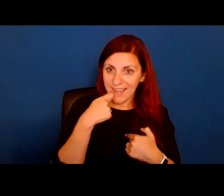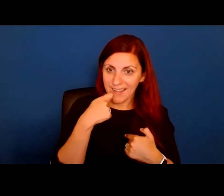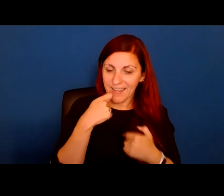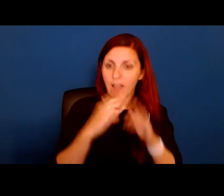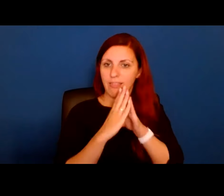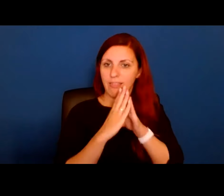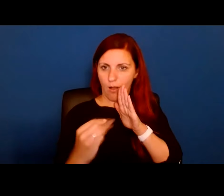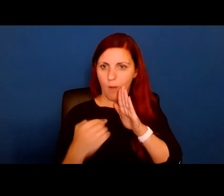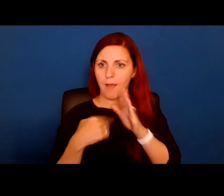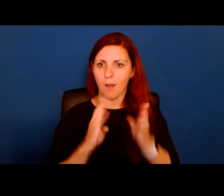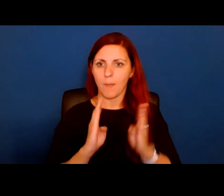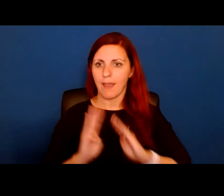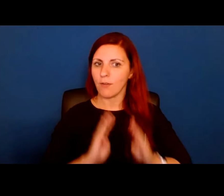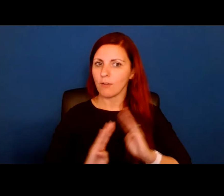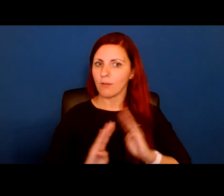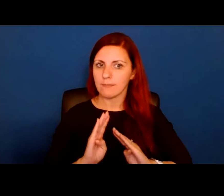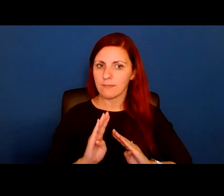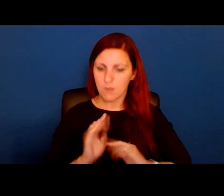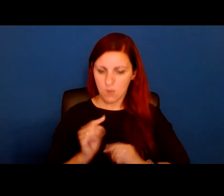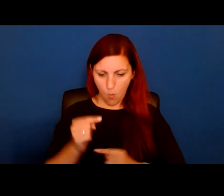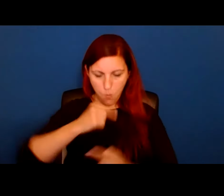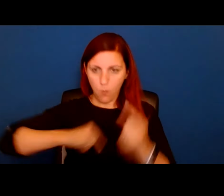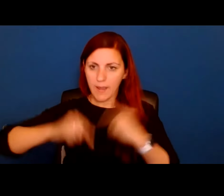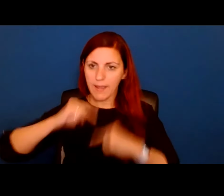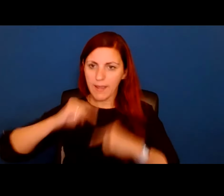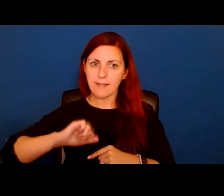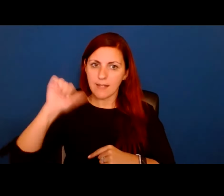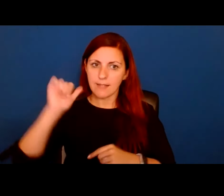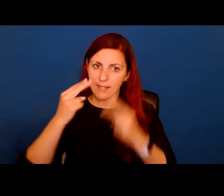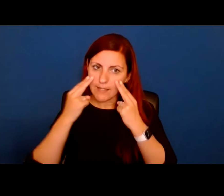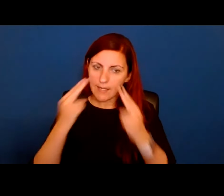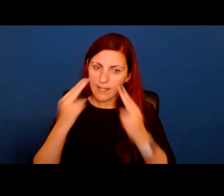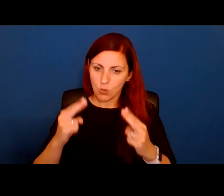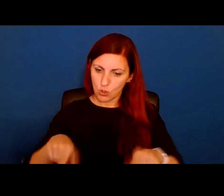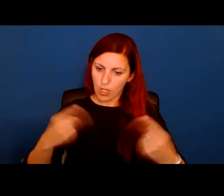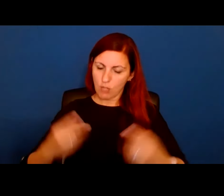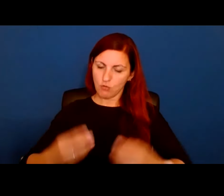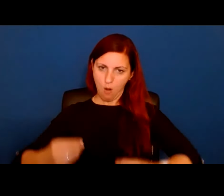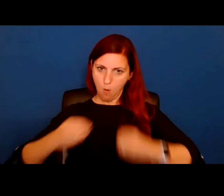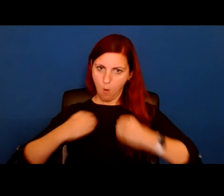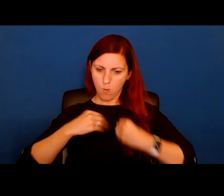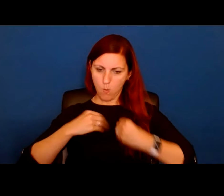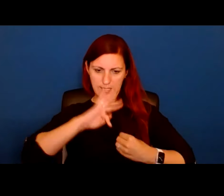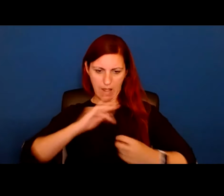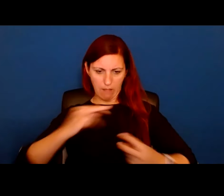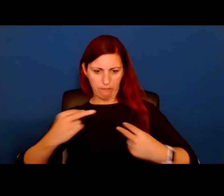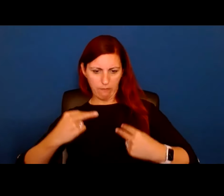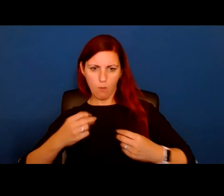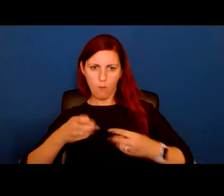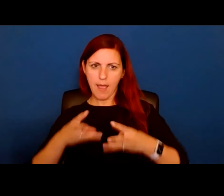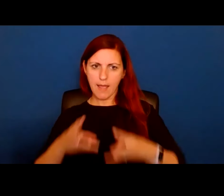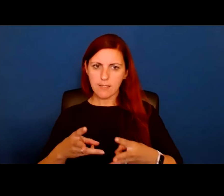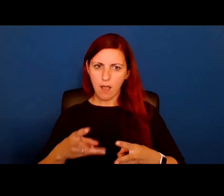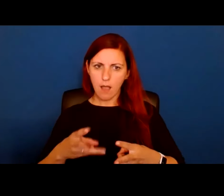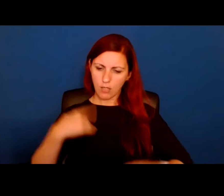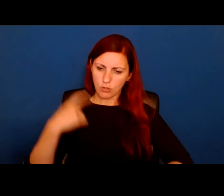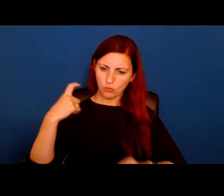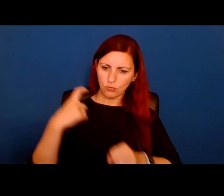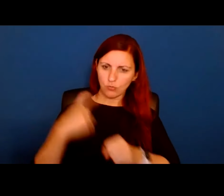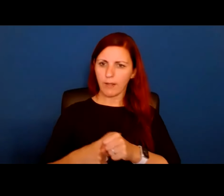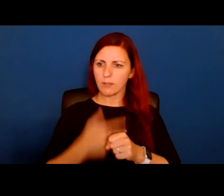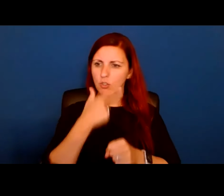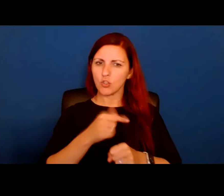So we need to challenge our own selfish and self-centered mindset. We need to challenge our rigid gender roles or our